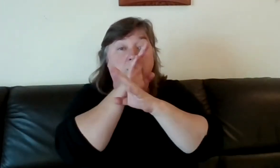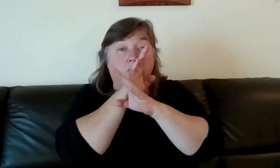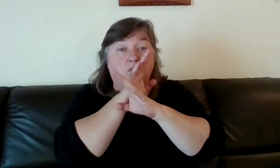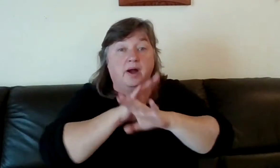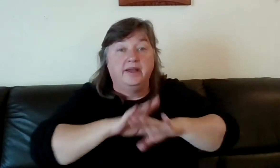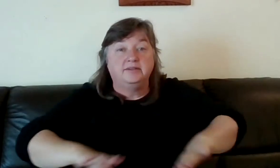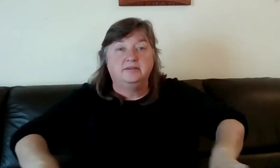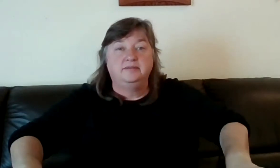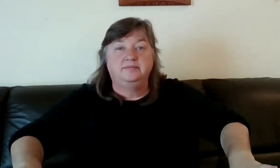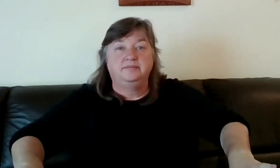Quiet,